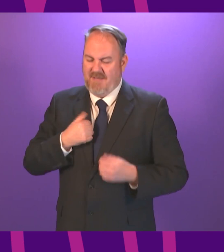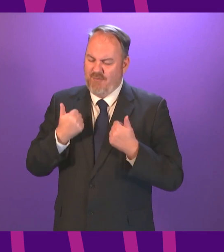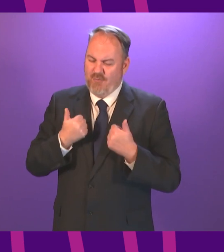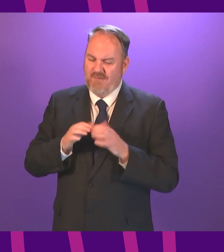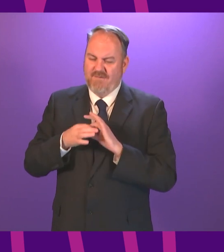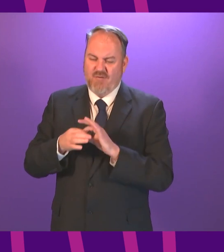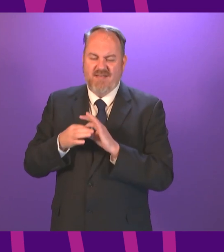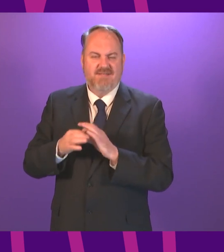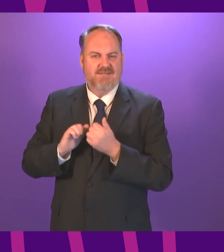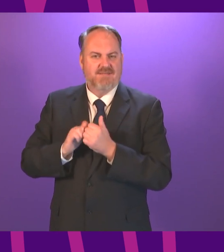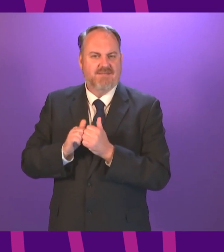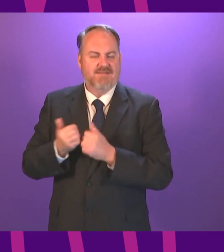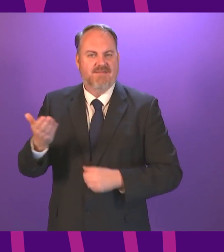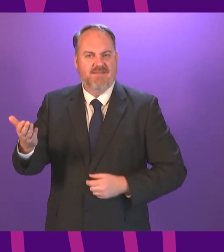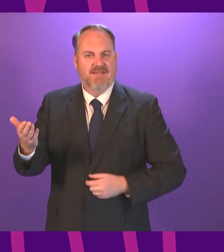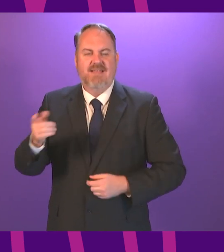I